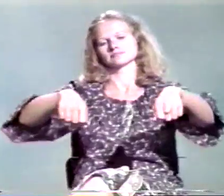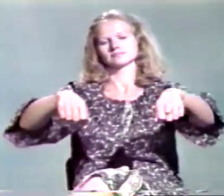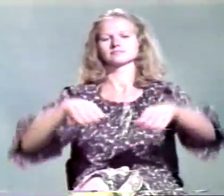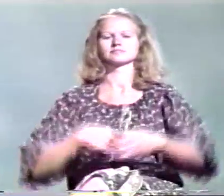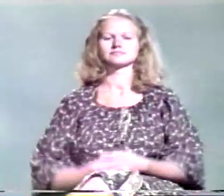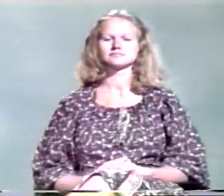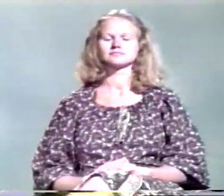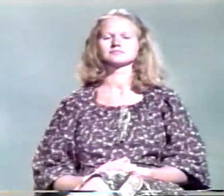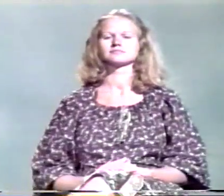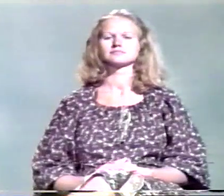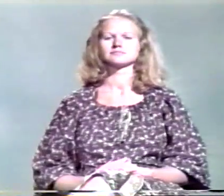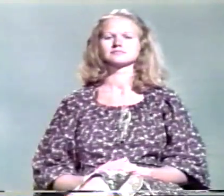To spread out a blanket.